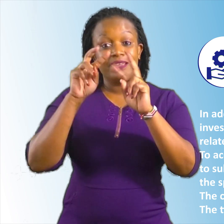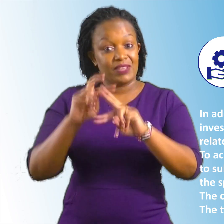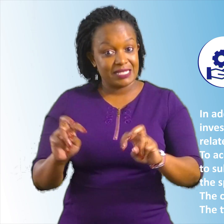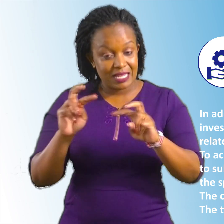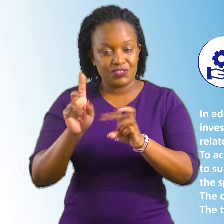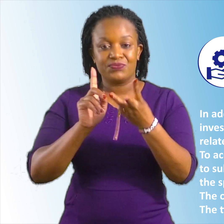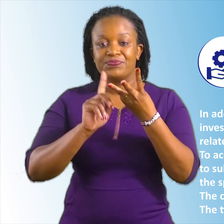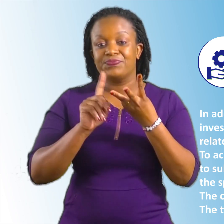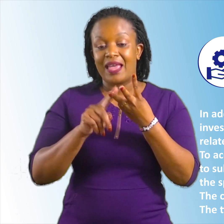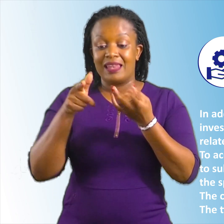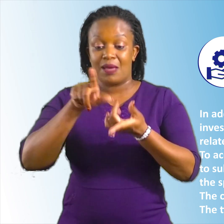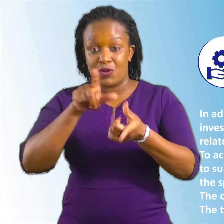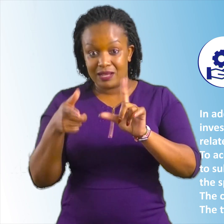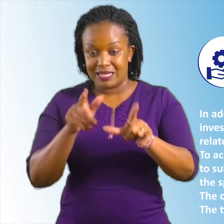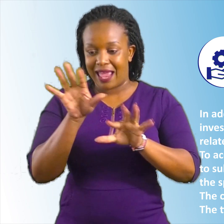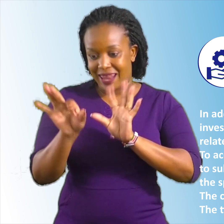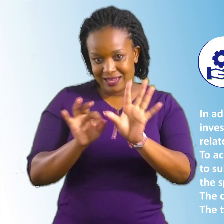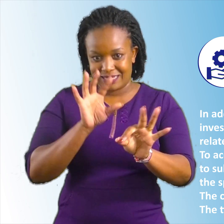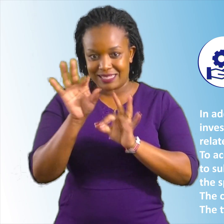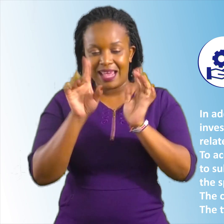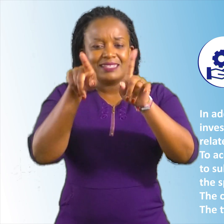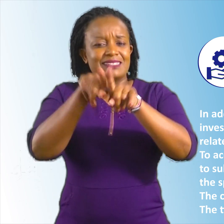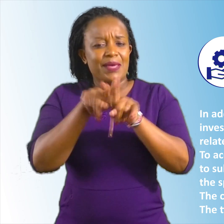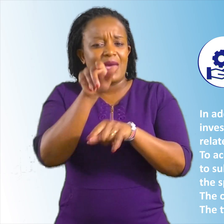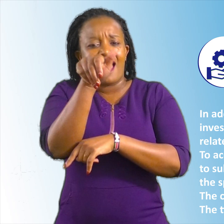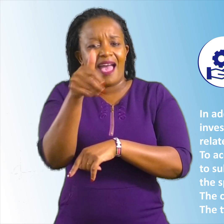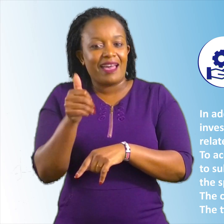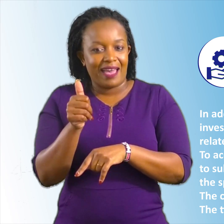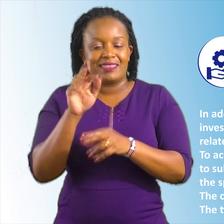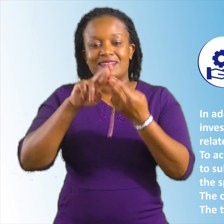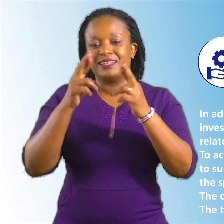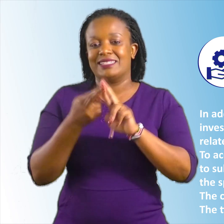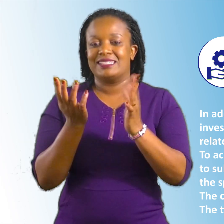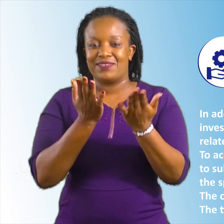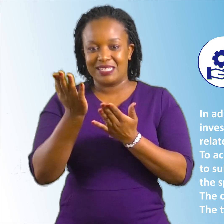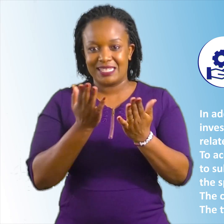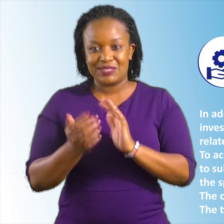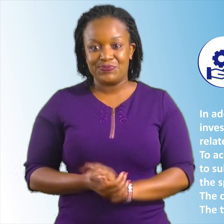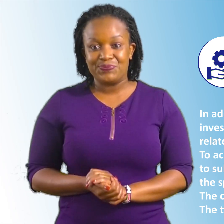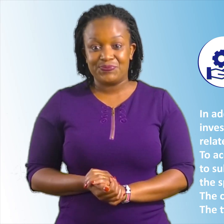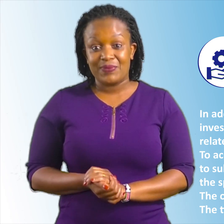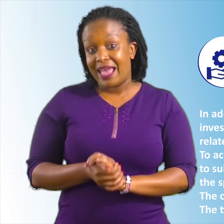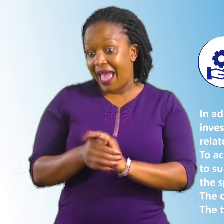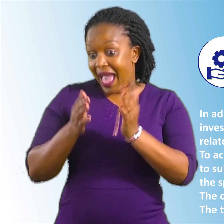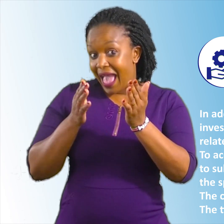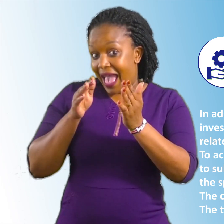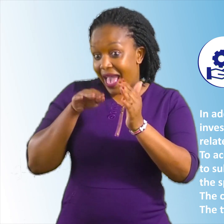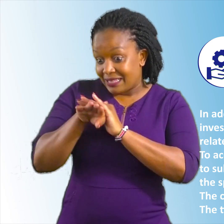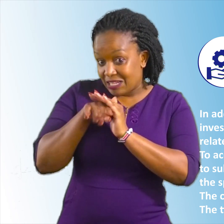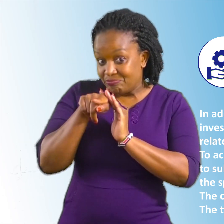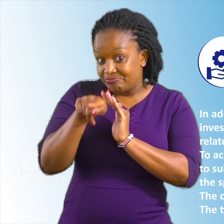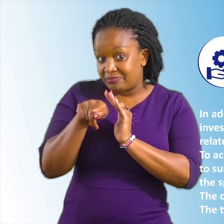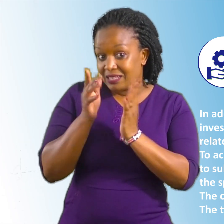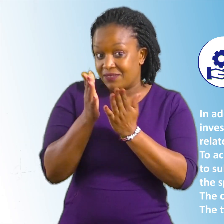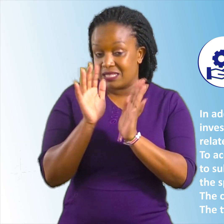investigation, laboratory analysis, and related services. To access these